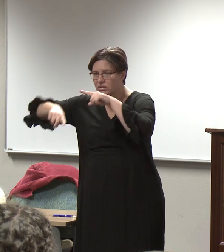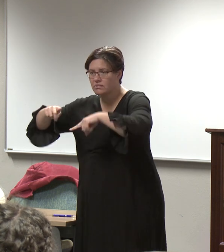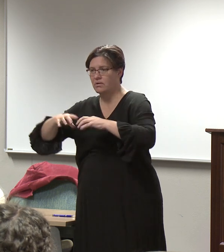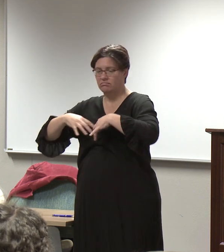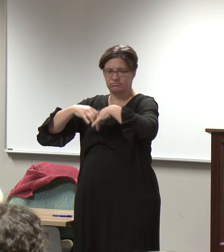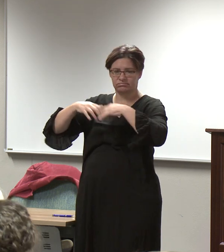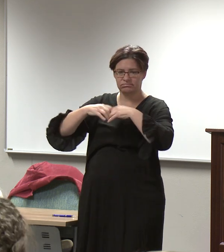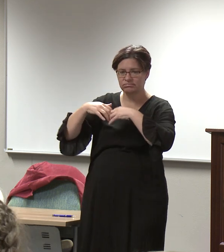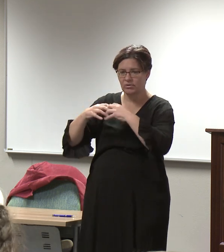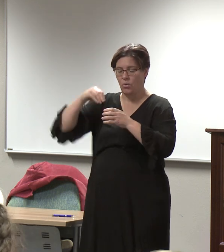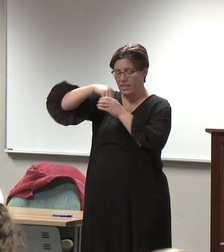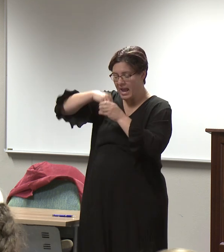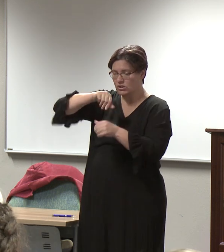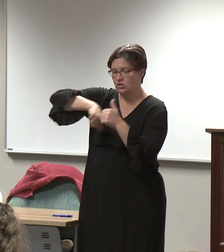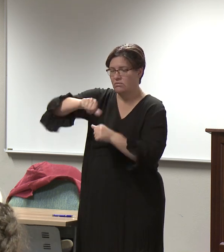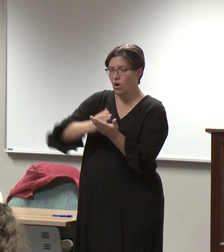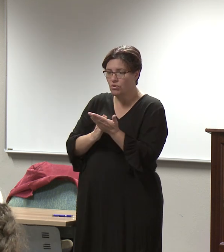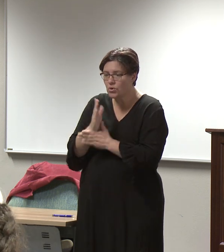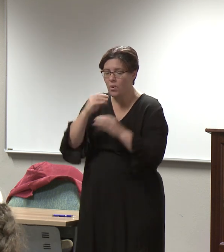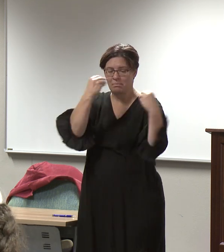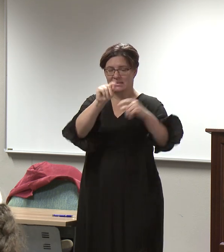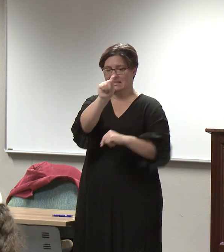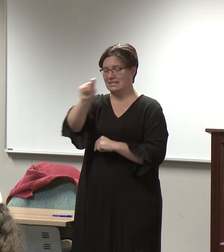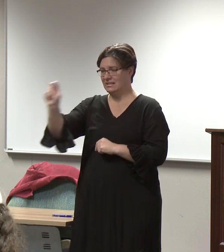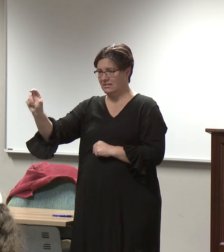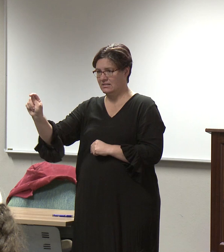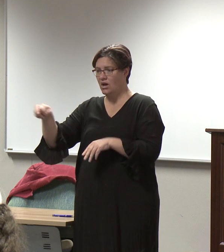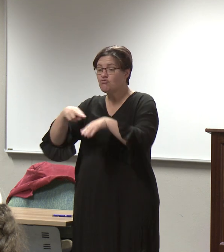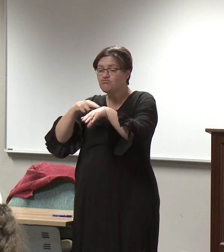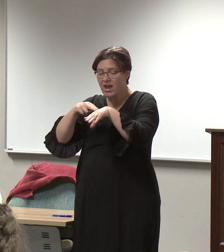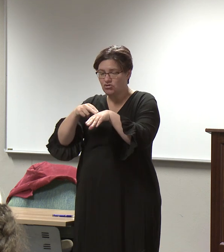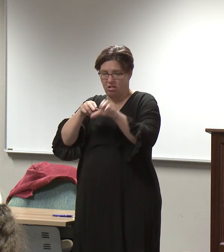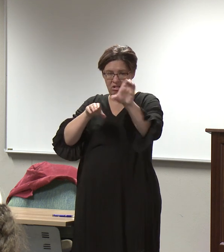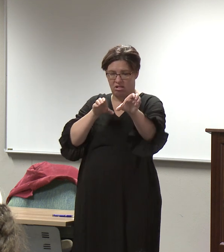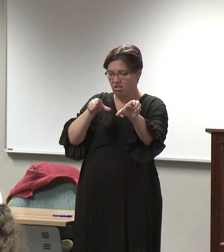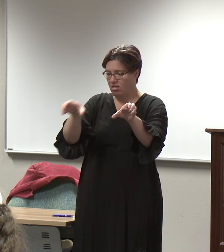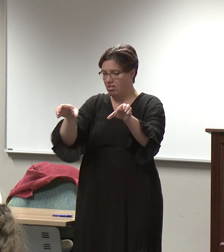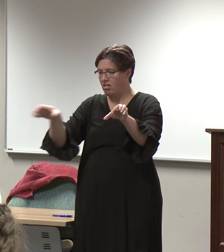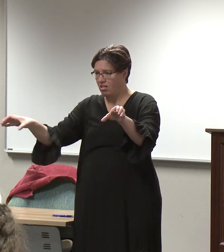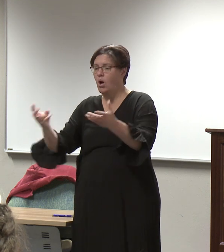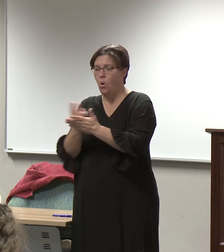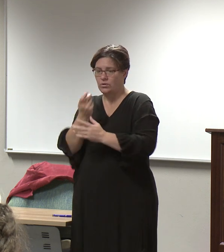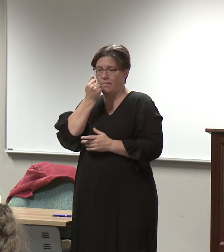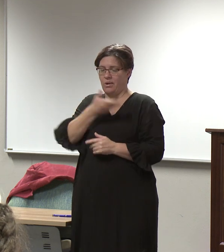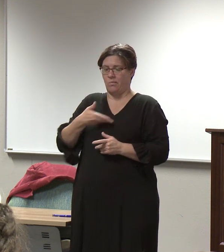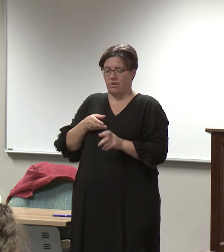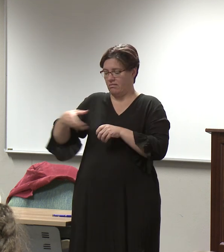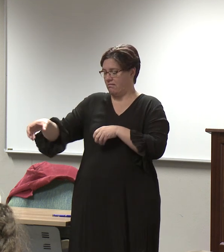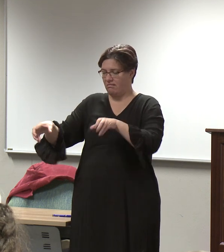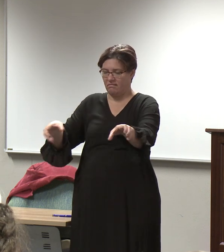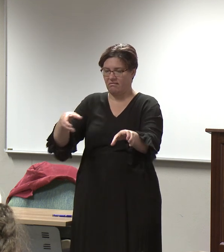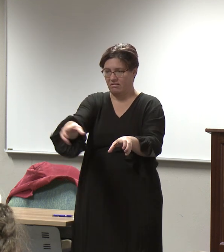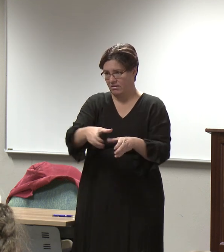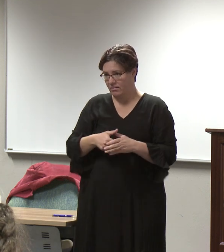created in our society by these companies are racialized and sexualized. So I think